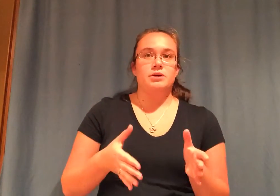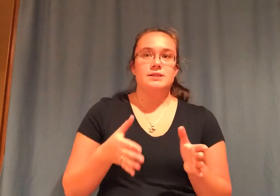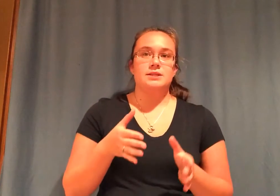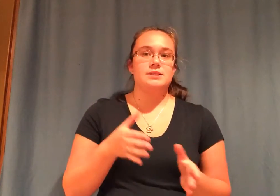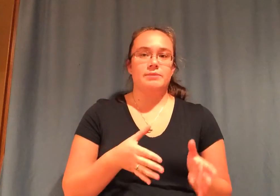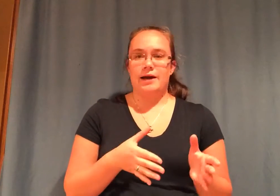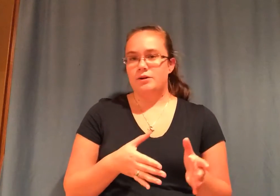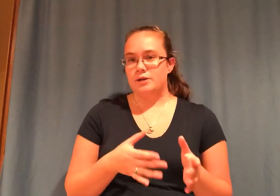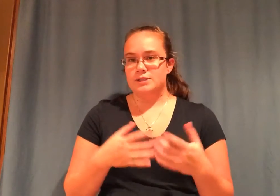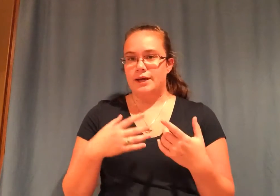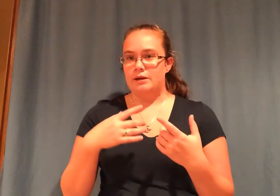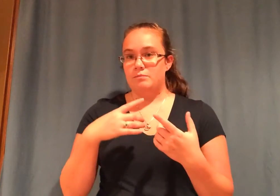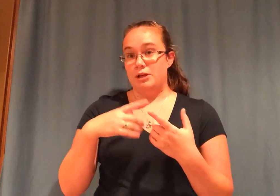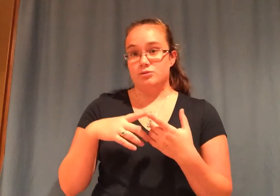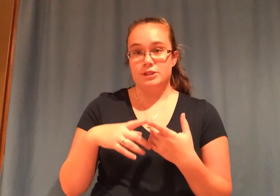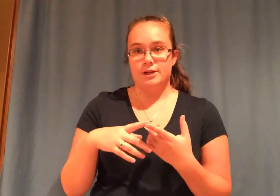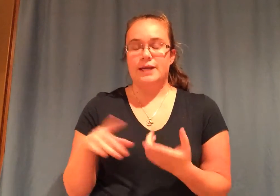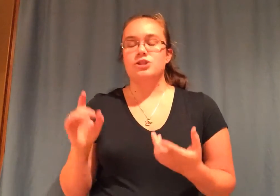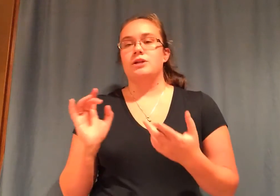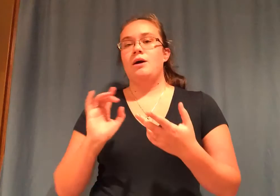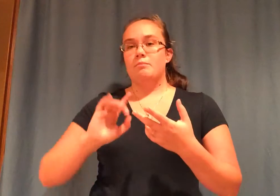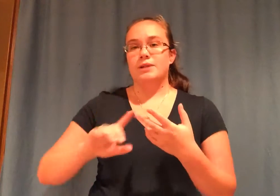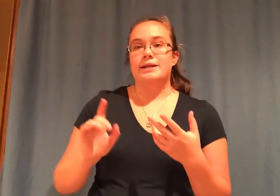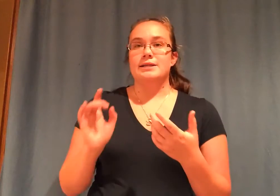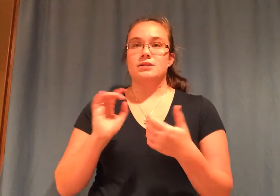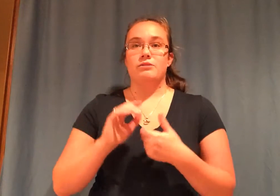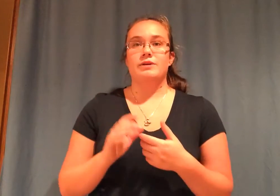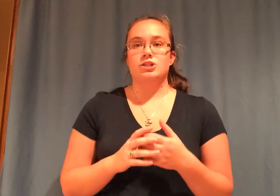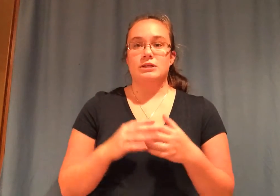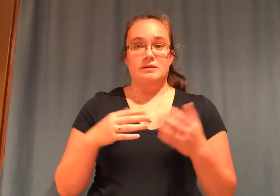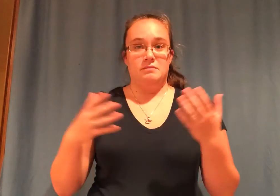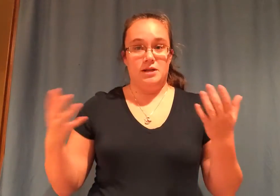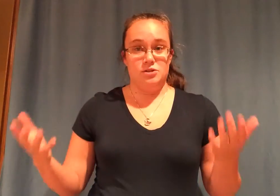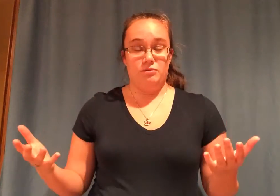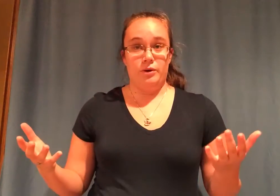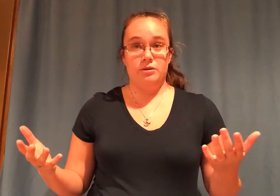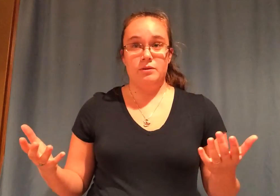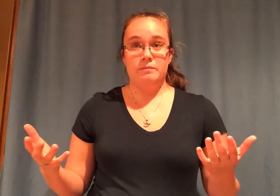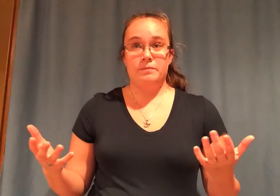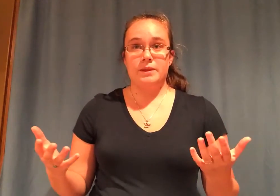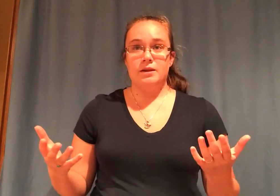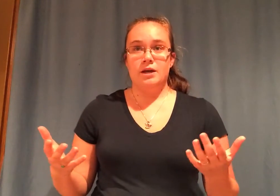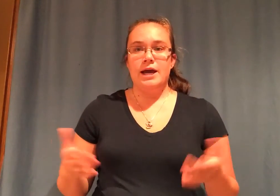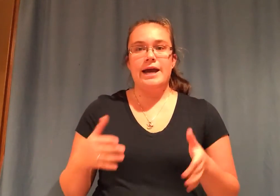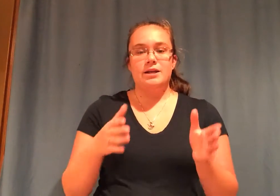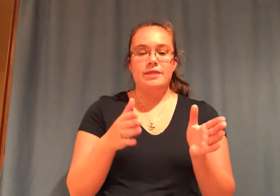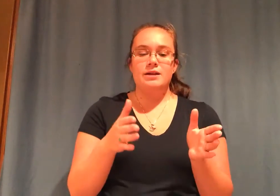disabilities into subcategories like mental retardation, blindness, low vision, and so forth. And then they